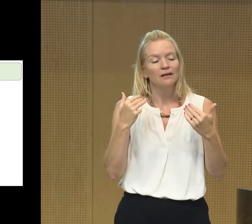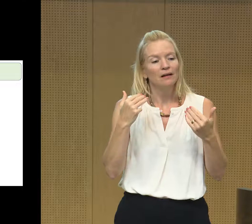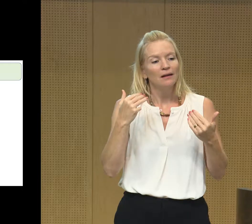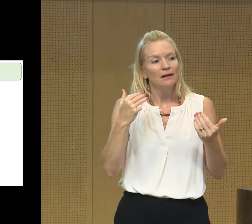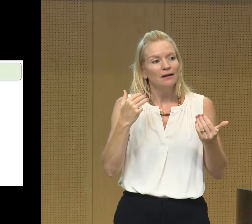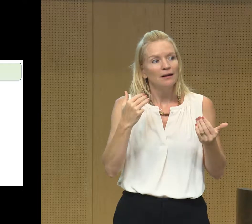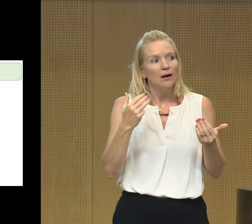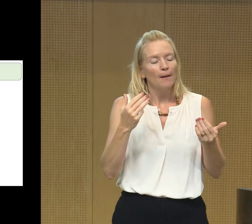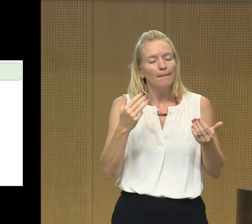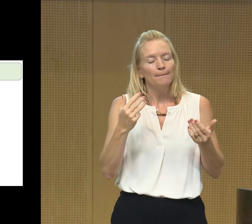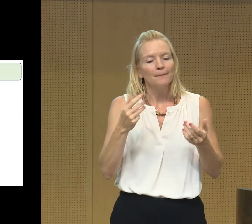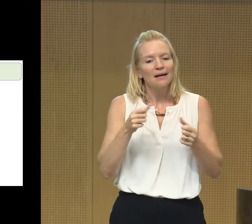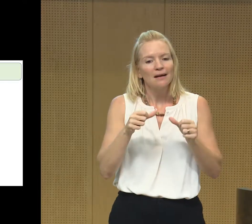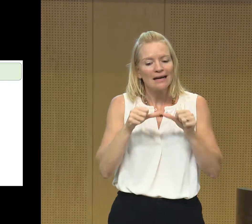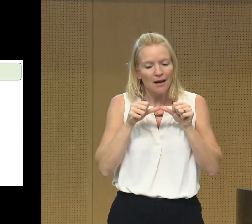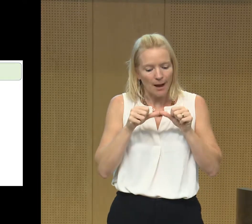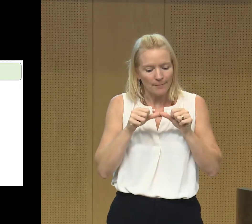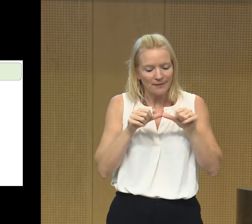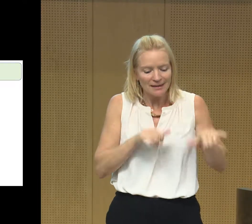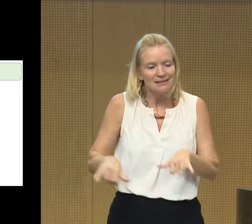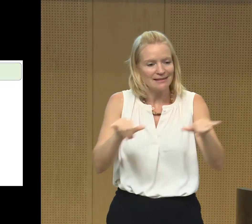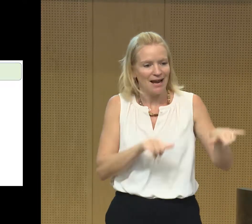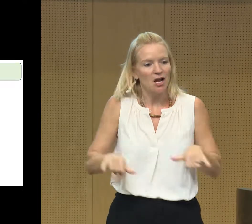It's not random. I don't just make up the rules.